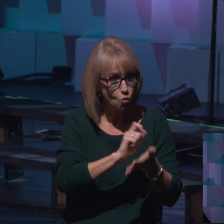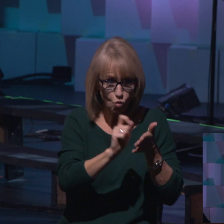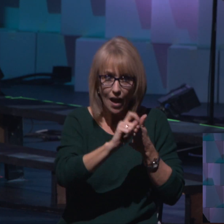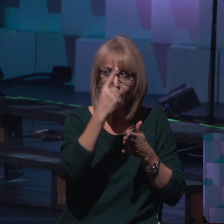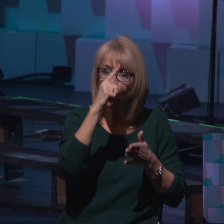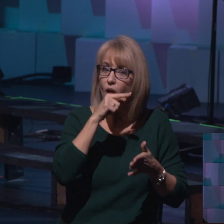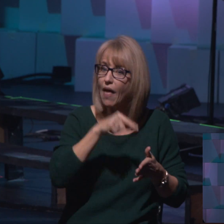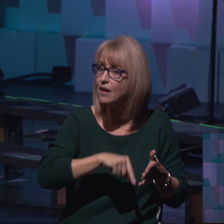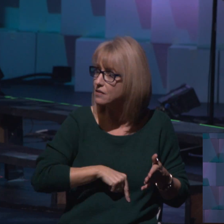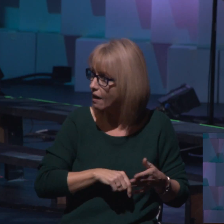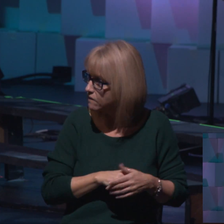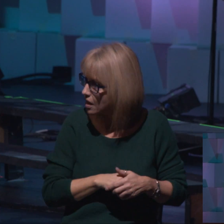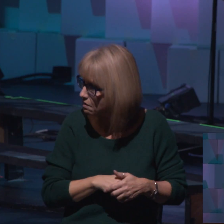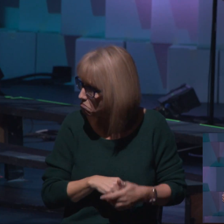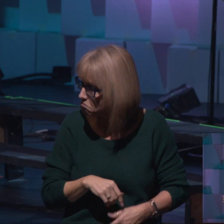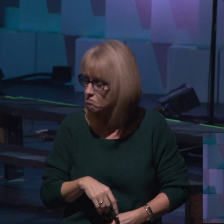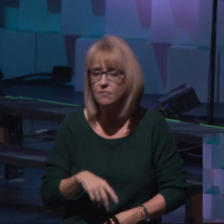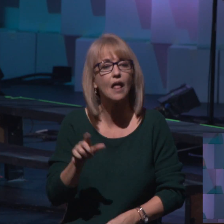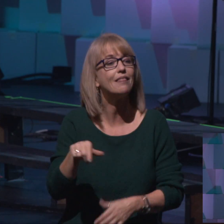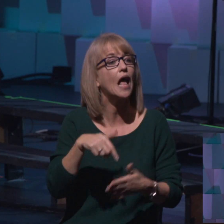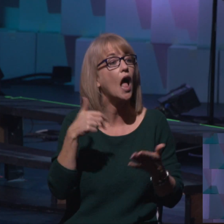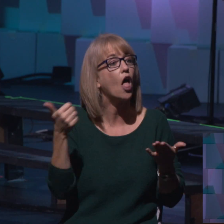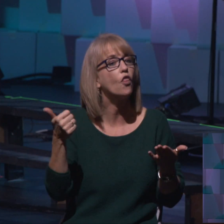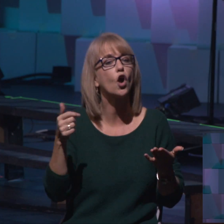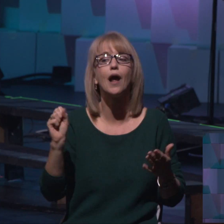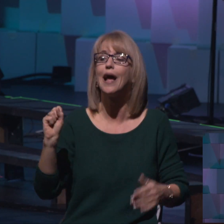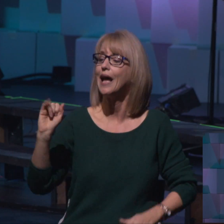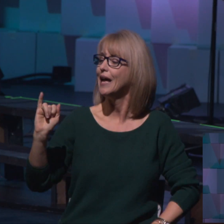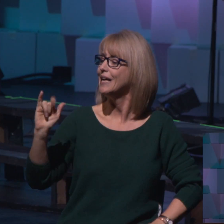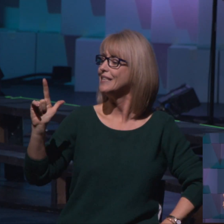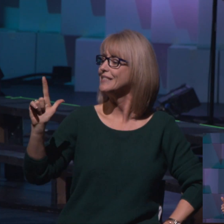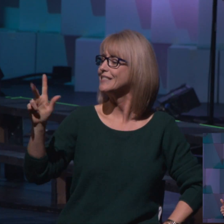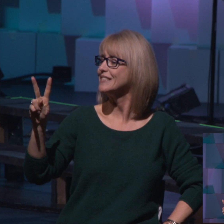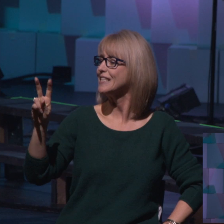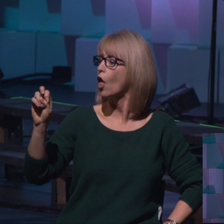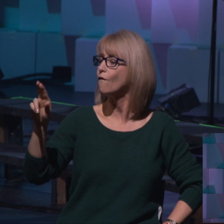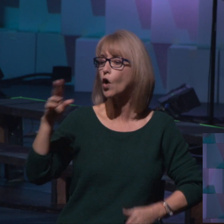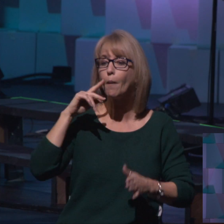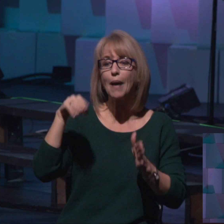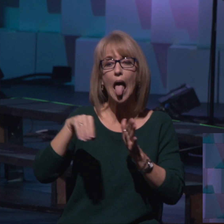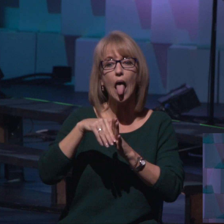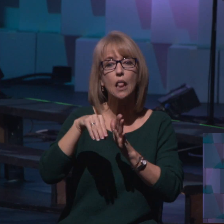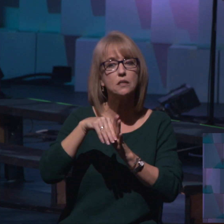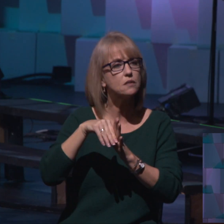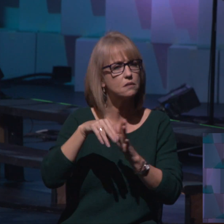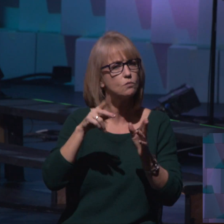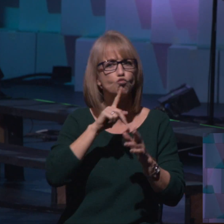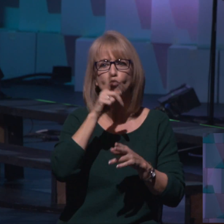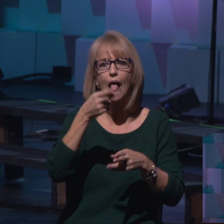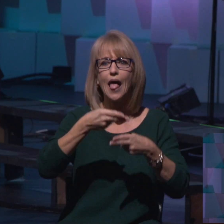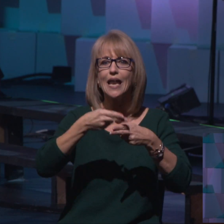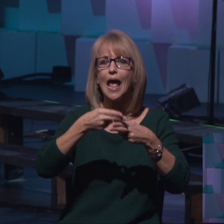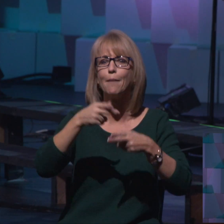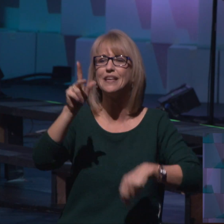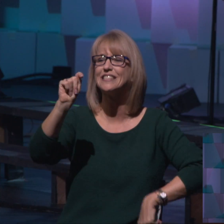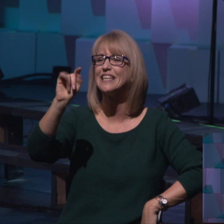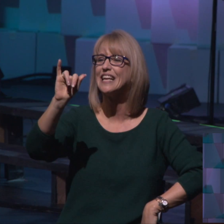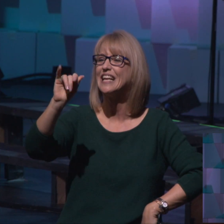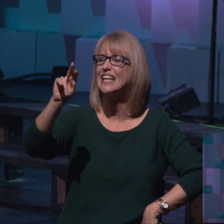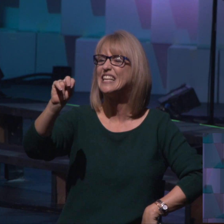depleted. Another one actually had a different name. We know the song Silver Bells. That's not the original title. The original title was Tinkle